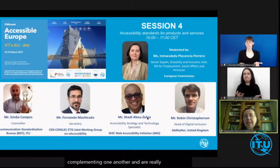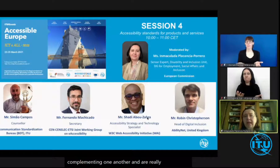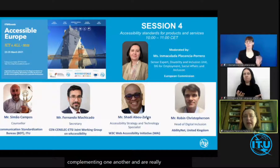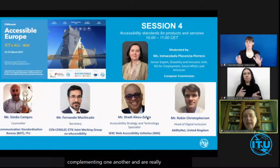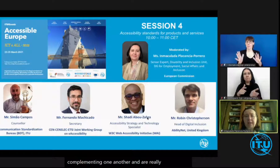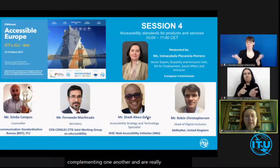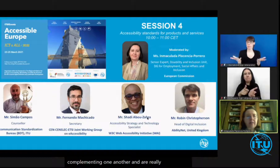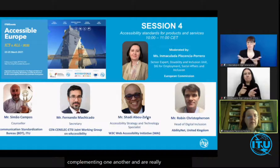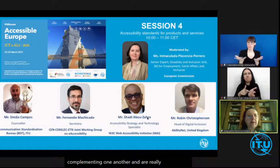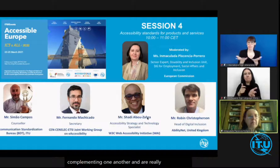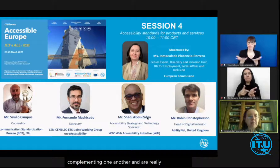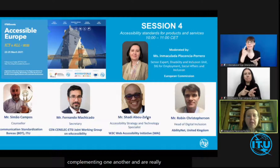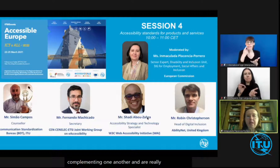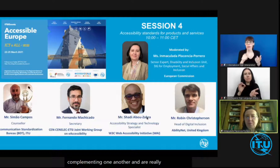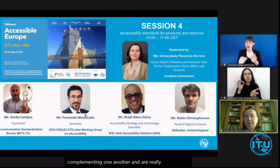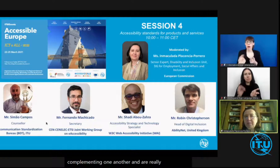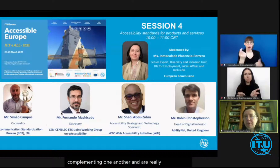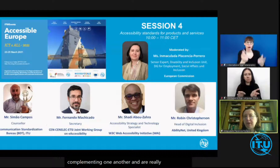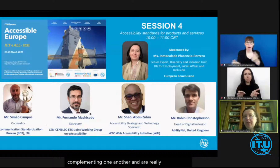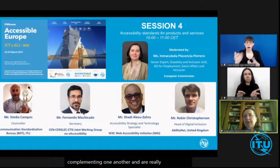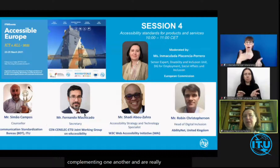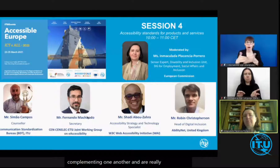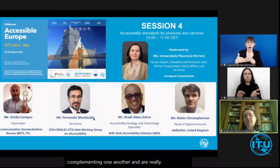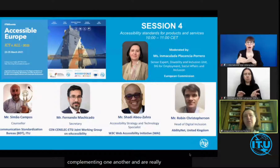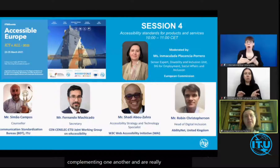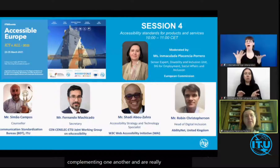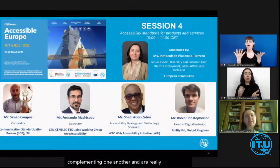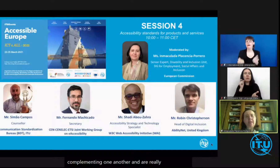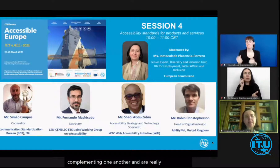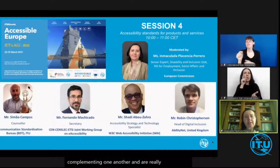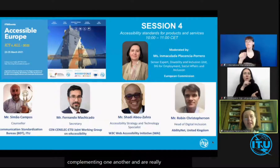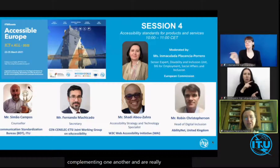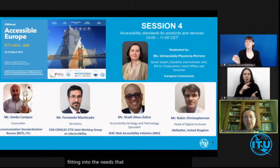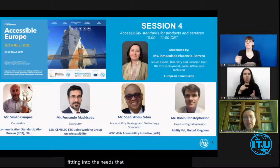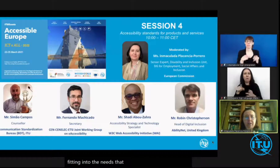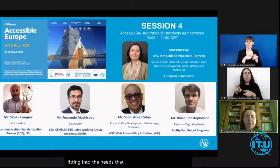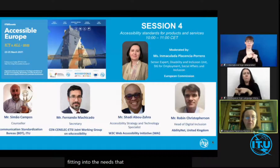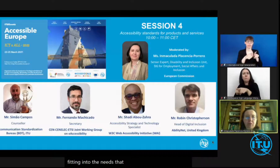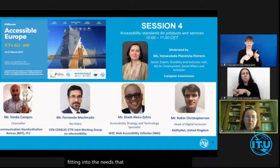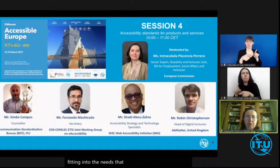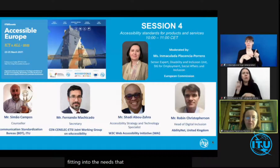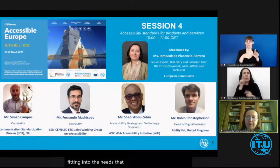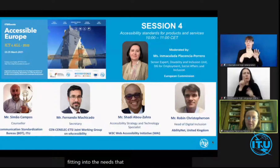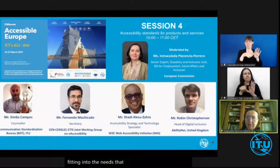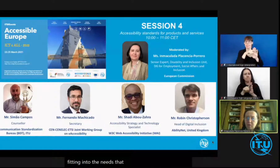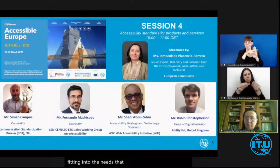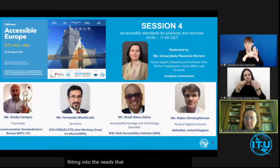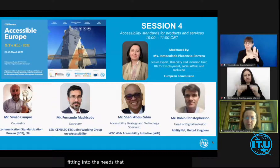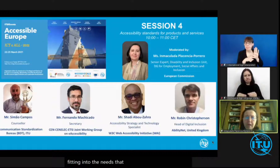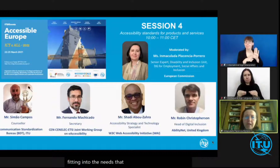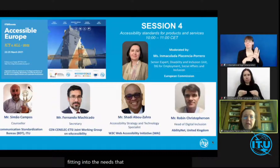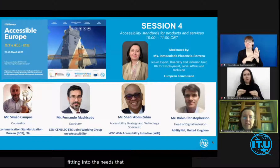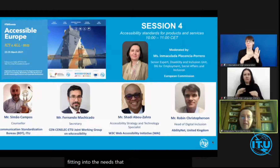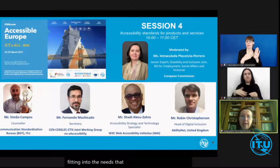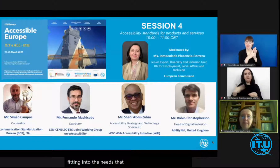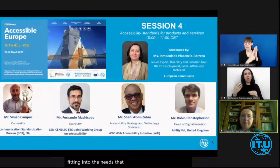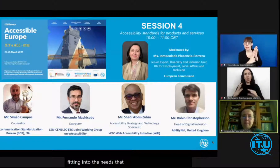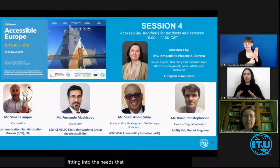needs that are being expressed by the policies and legislation that are being more and more developed in Europe